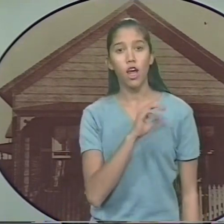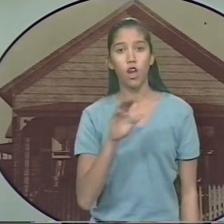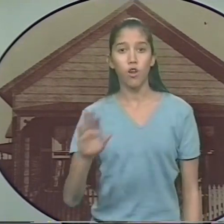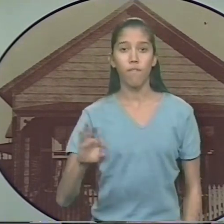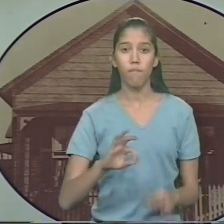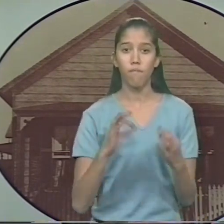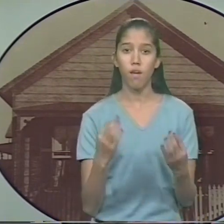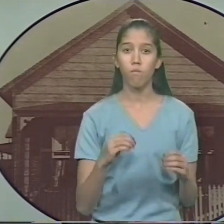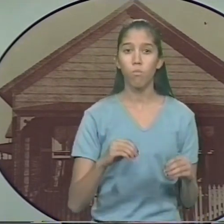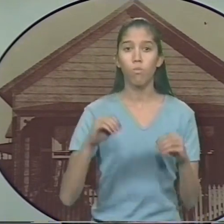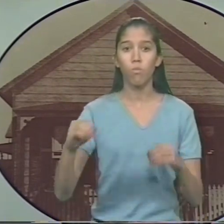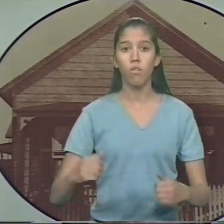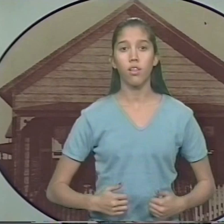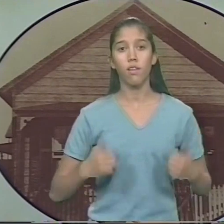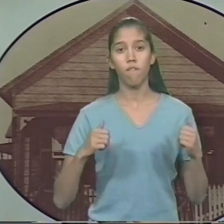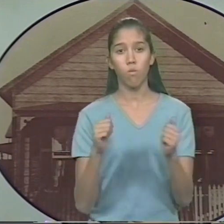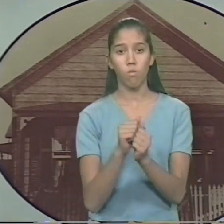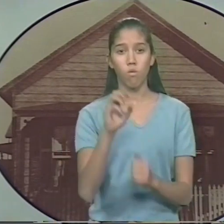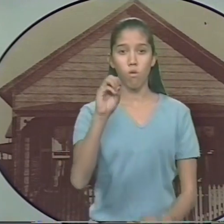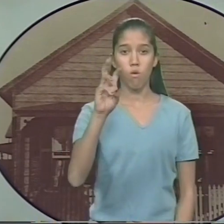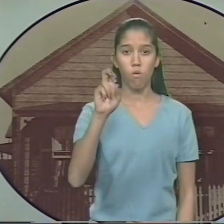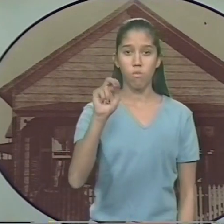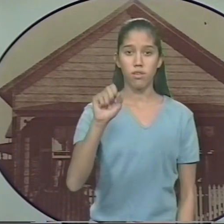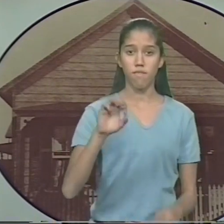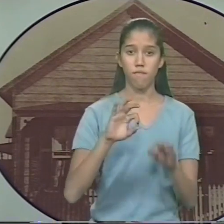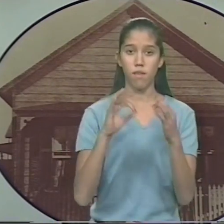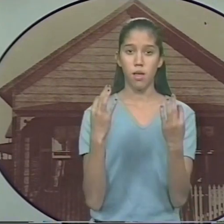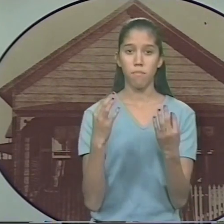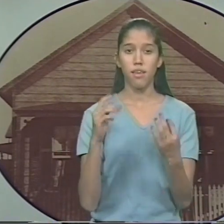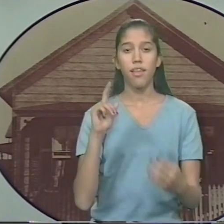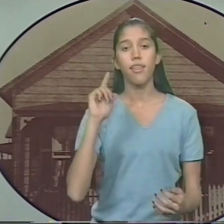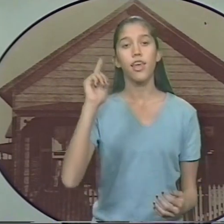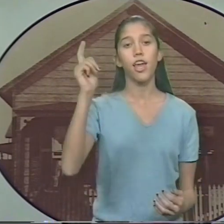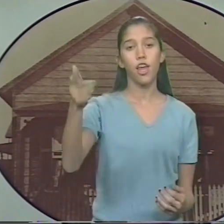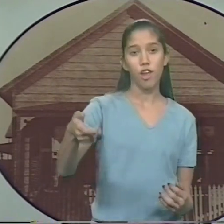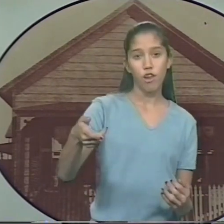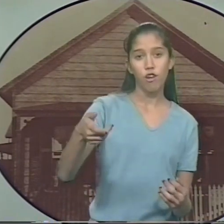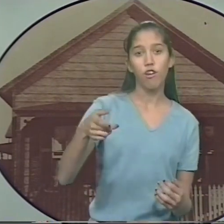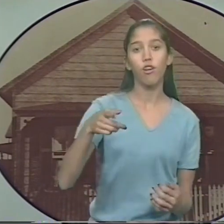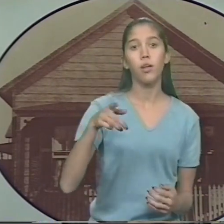family. Later, Biddy's daughter Ellen married Charles Owens.